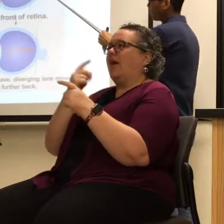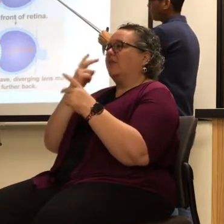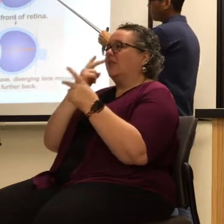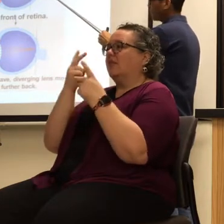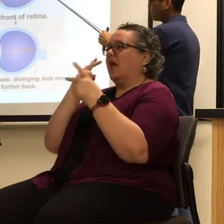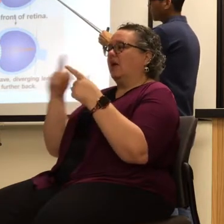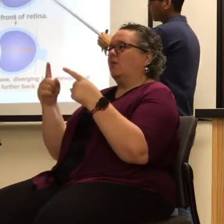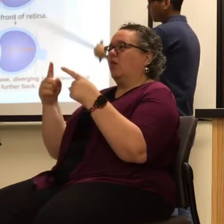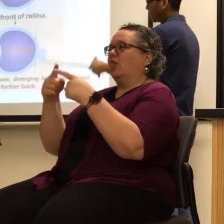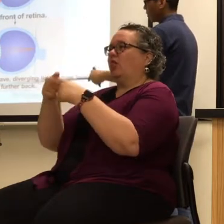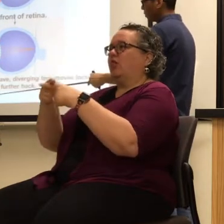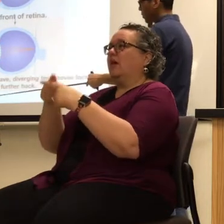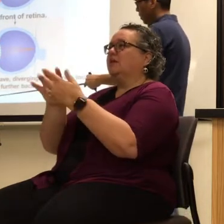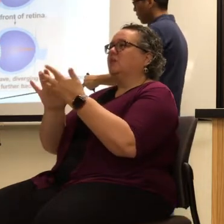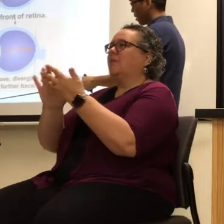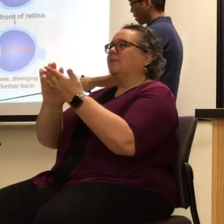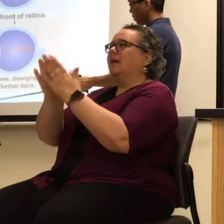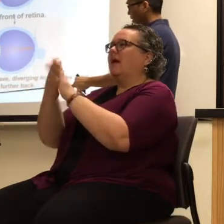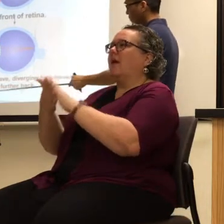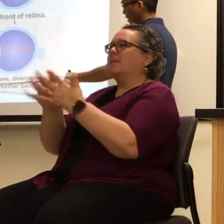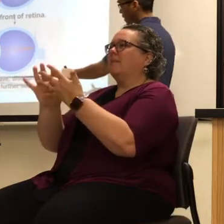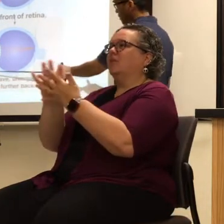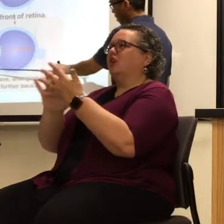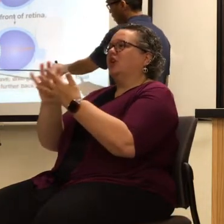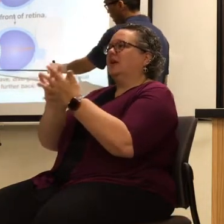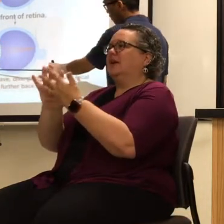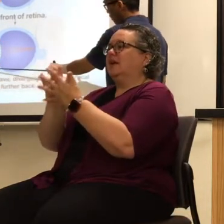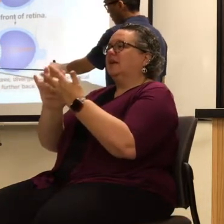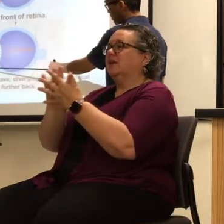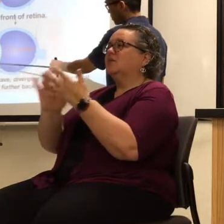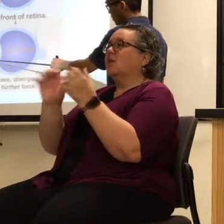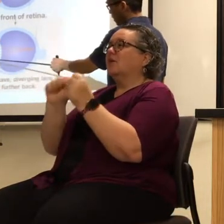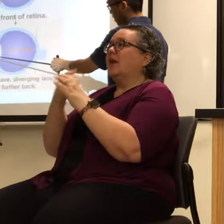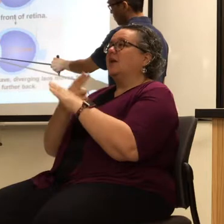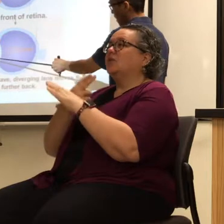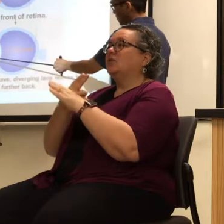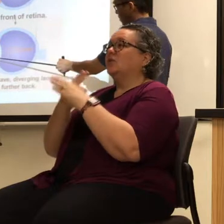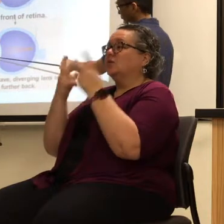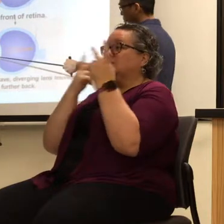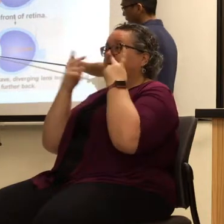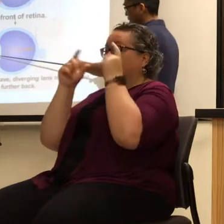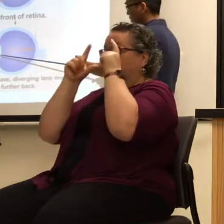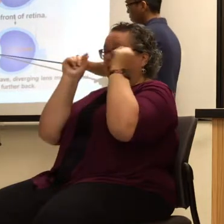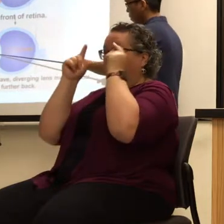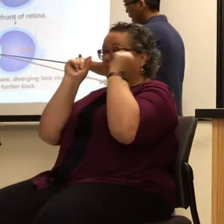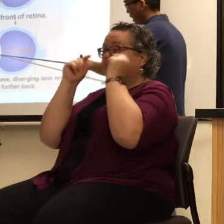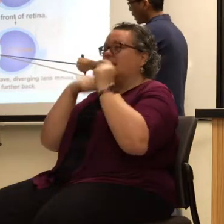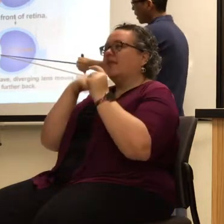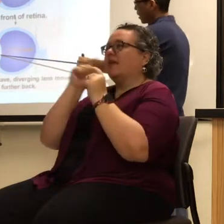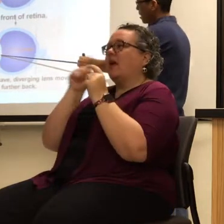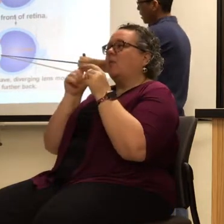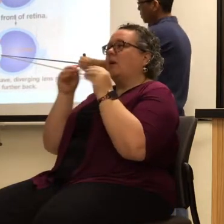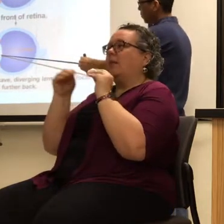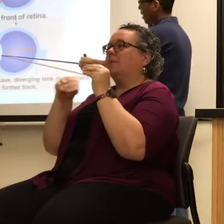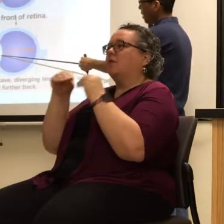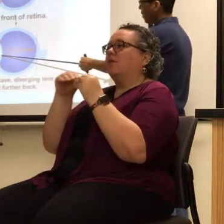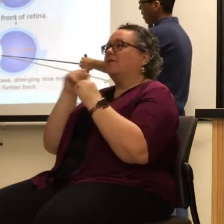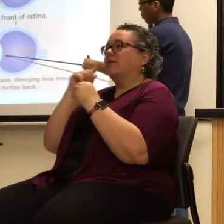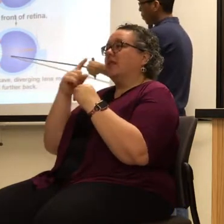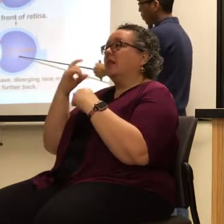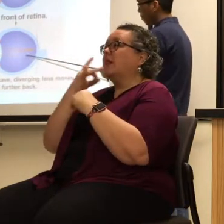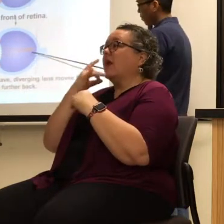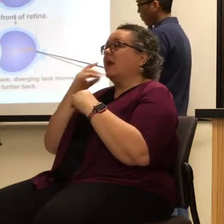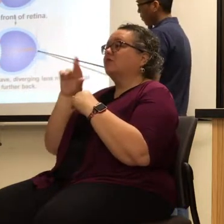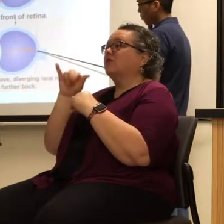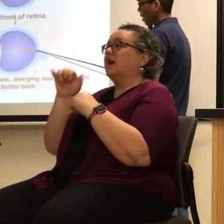for blurry vision. So a corrective lens, a concave lens, it bends the light rays in a way so that